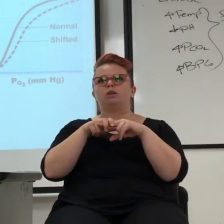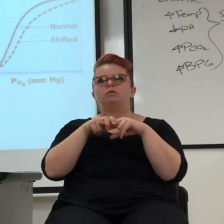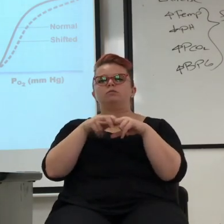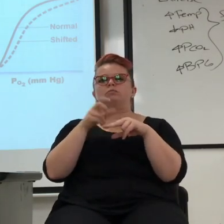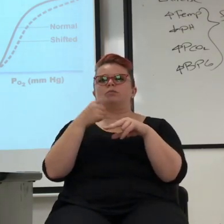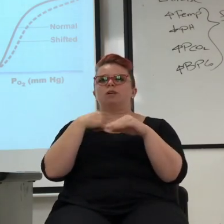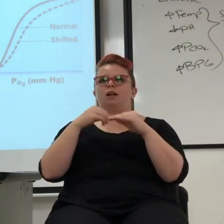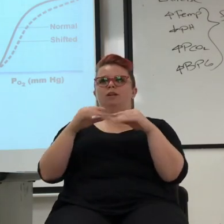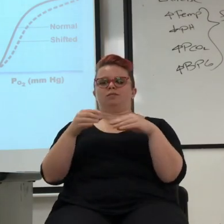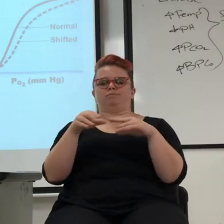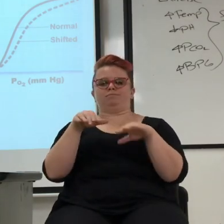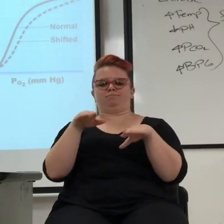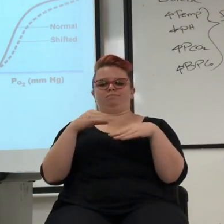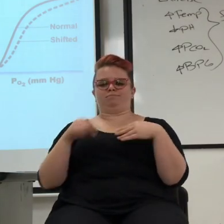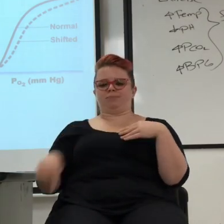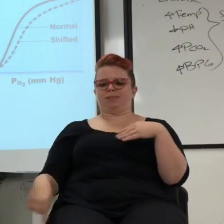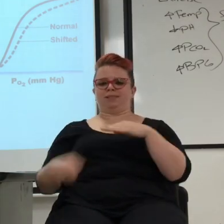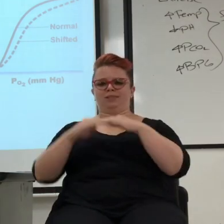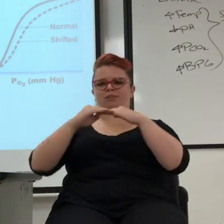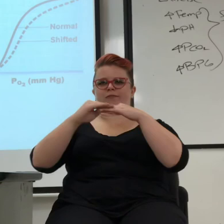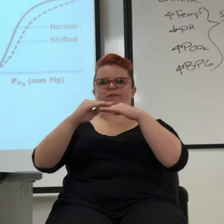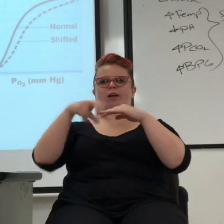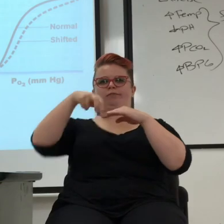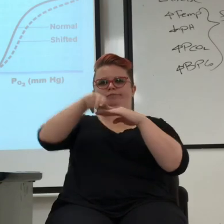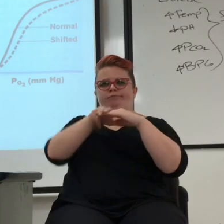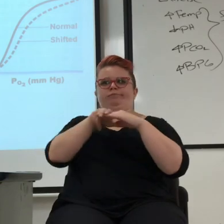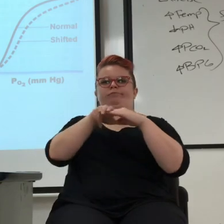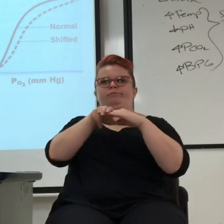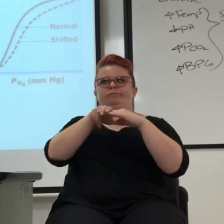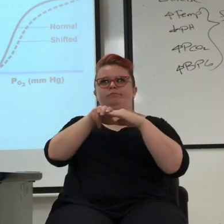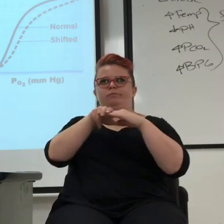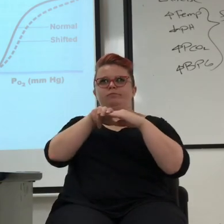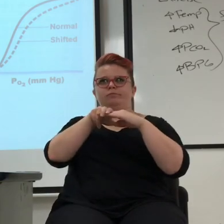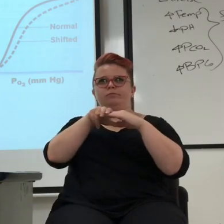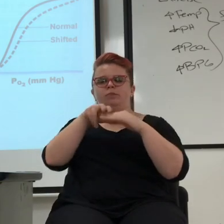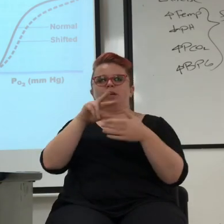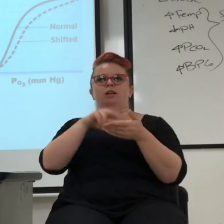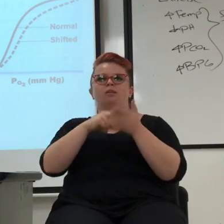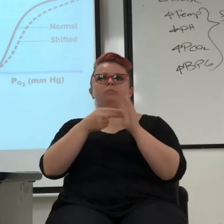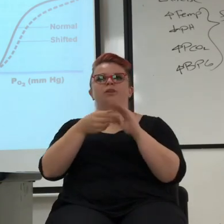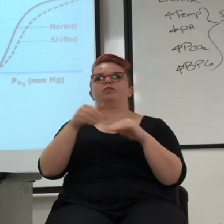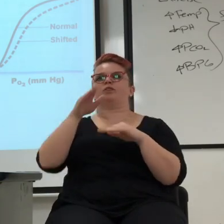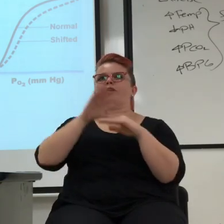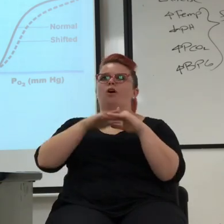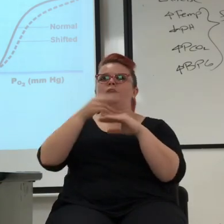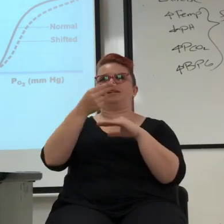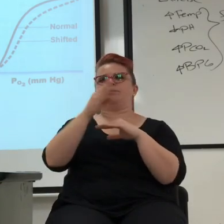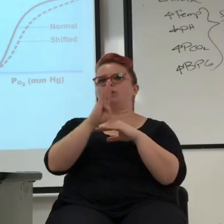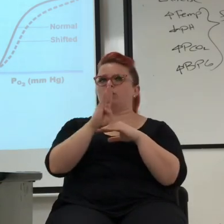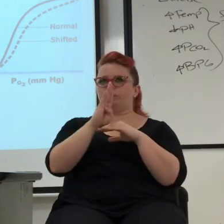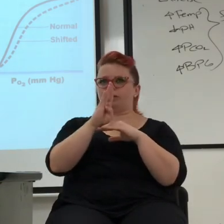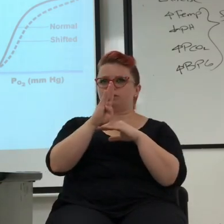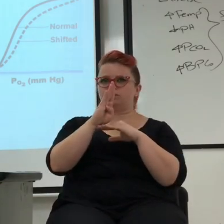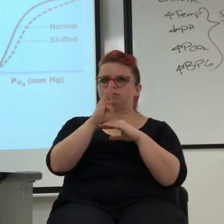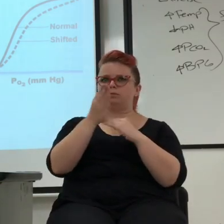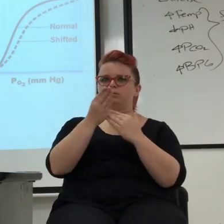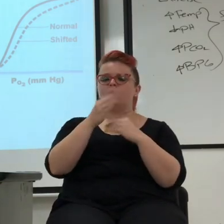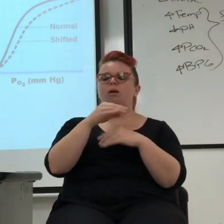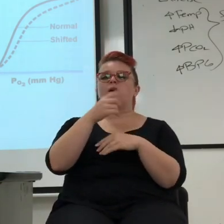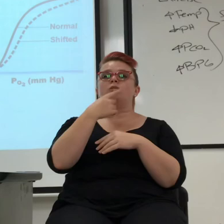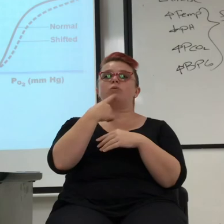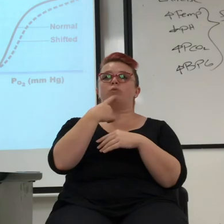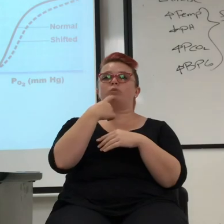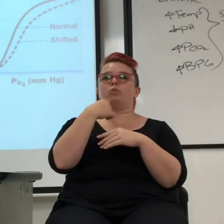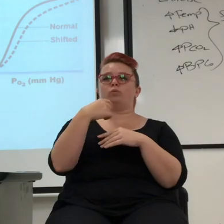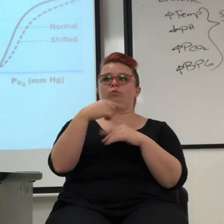a flat seat. You're loaded onto hemoglobin sitting in the chair. The red curve, this